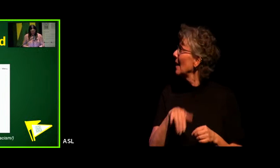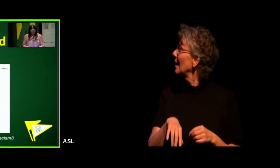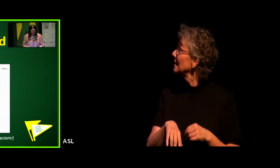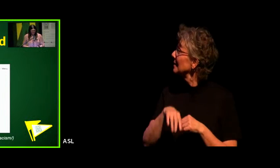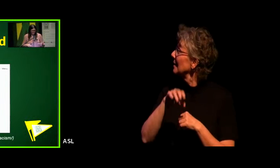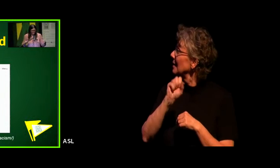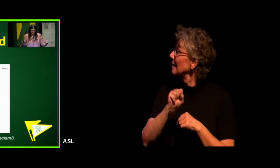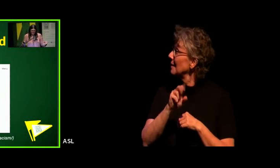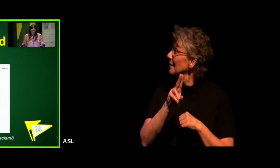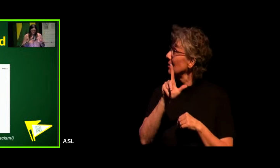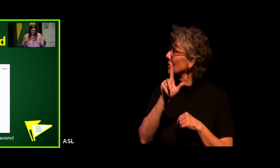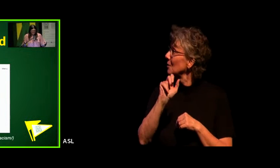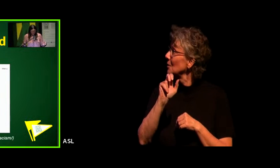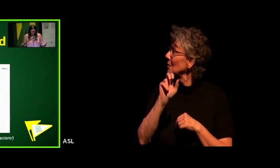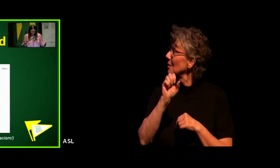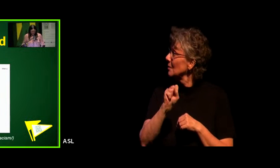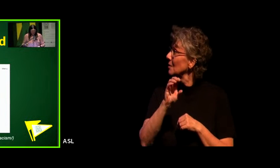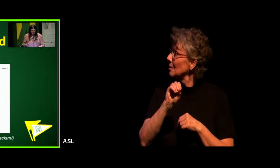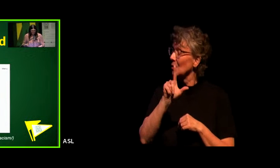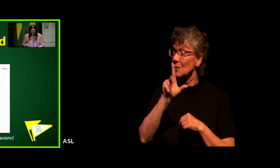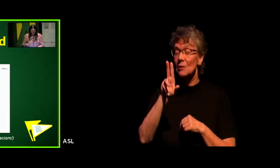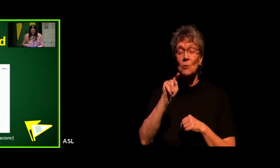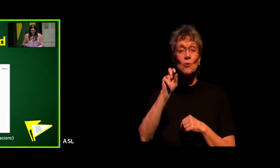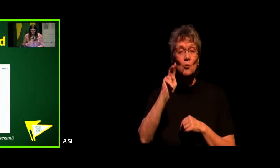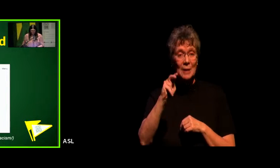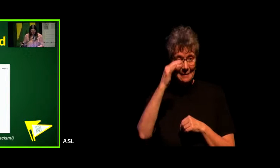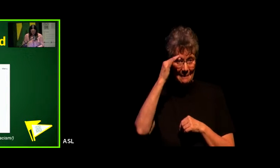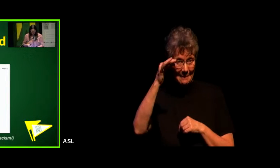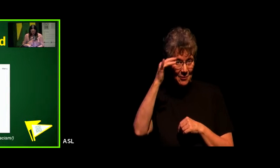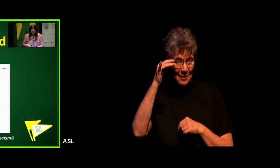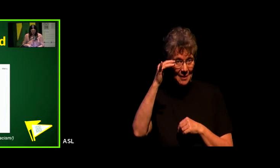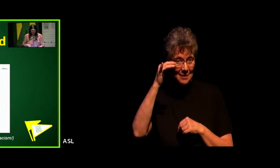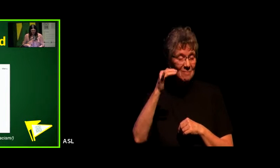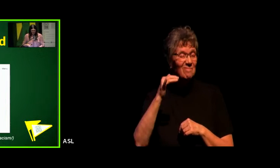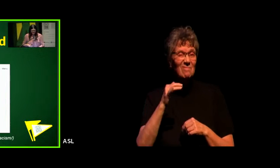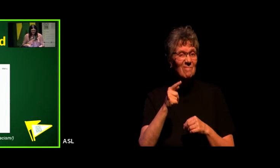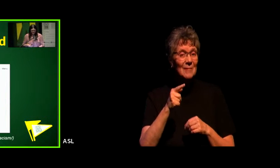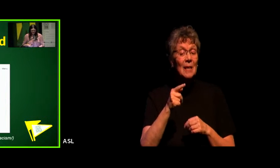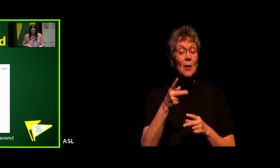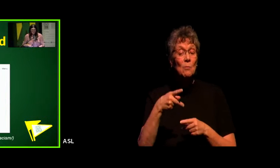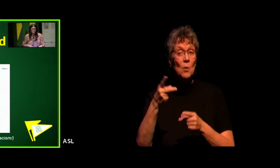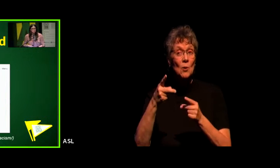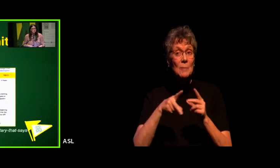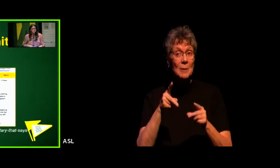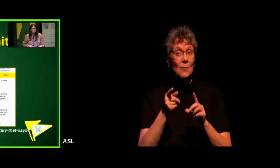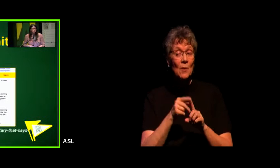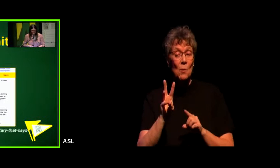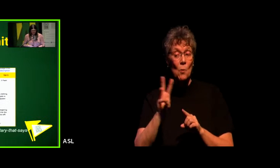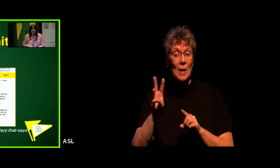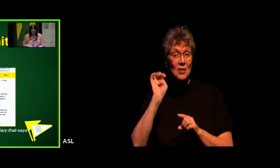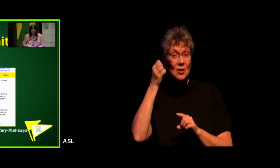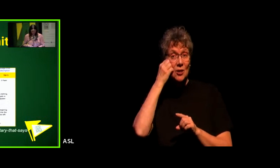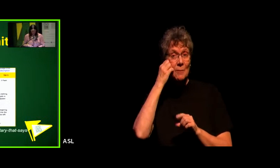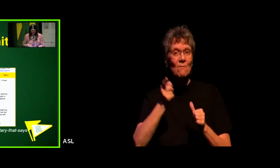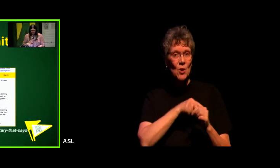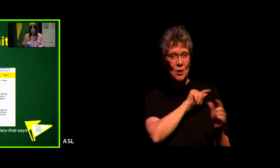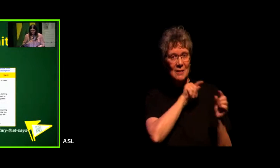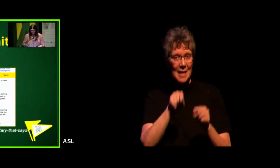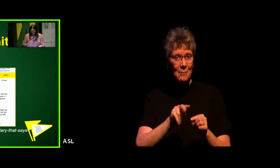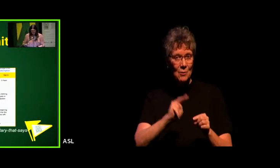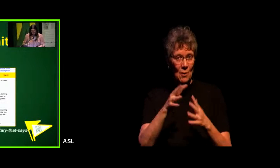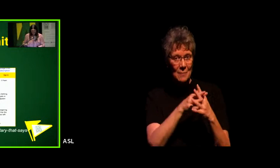theory that, to sum it up in the most basic sense, proposed people from Western Europe were the first to settle in the Americas about 22,000 years ago.